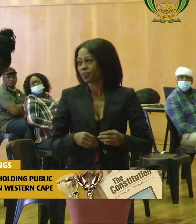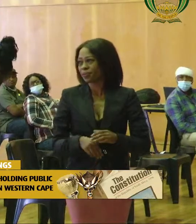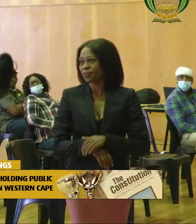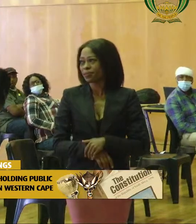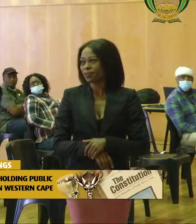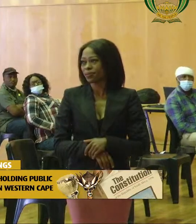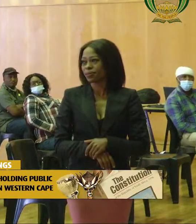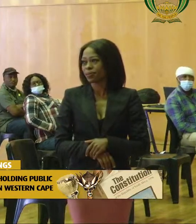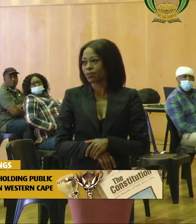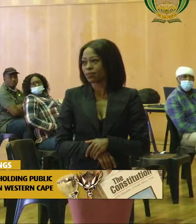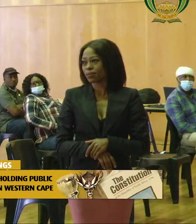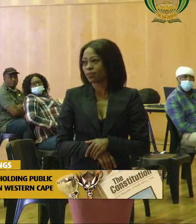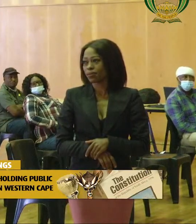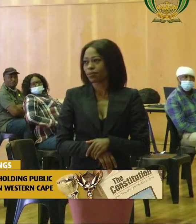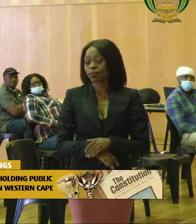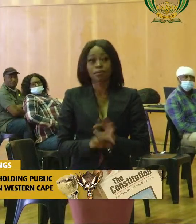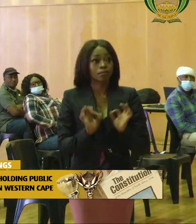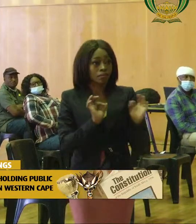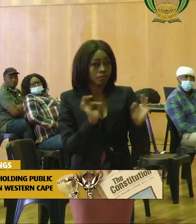Is that our understanding?